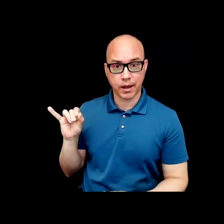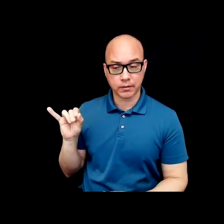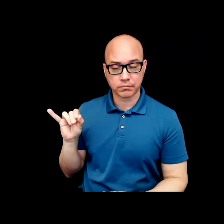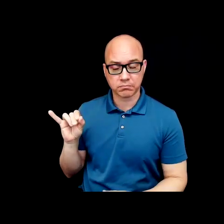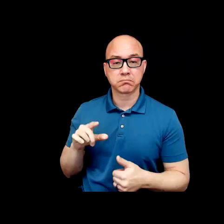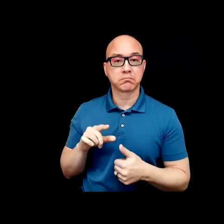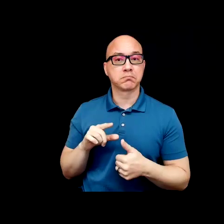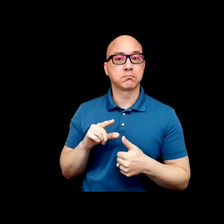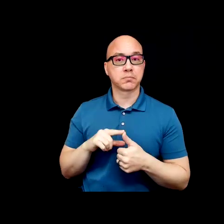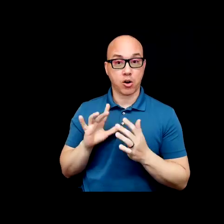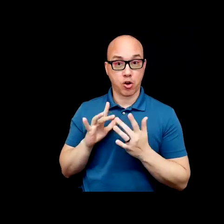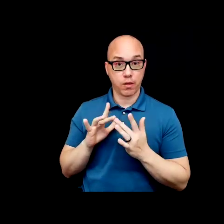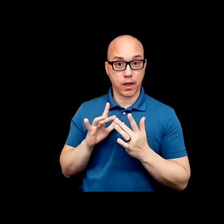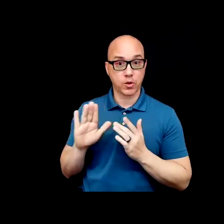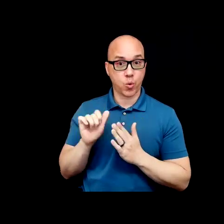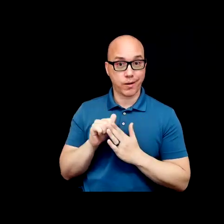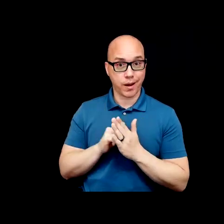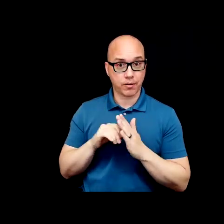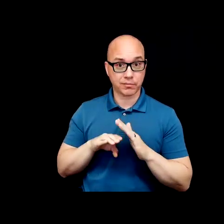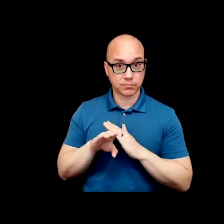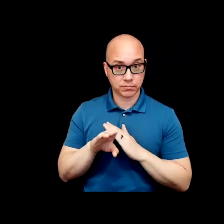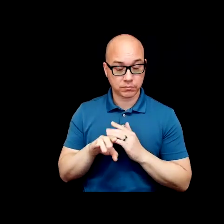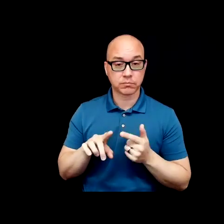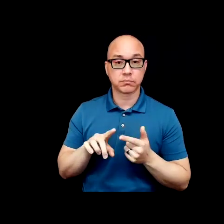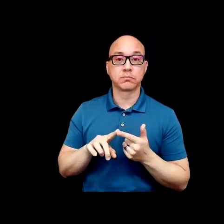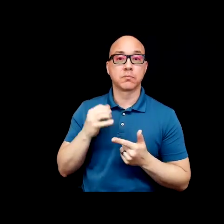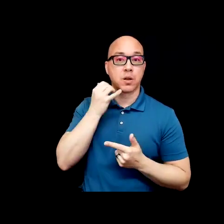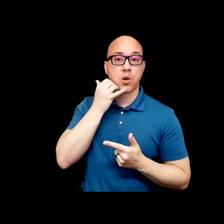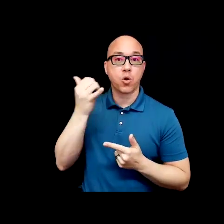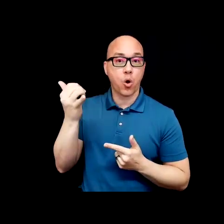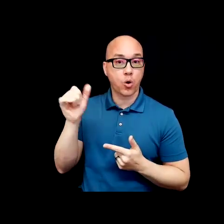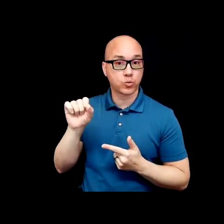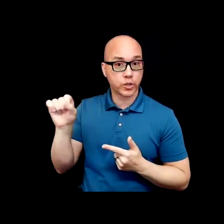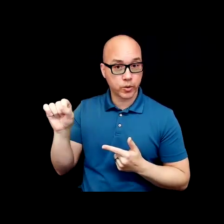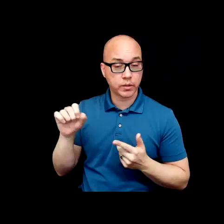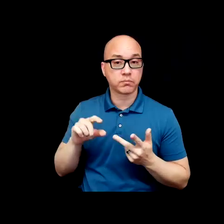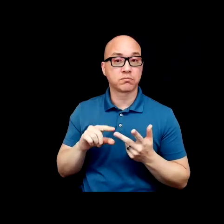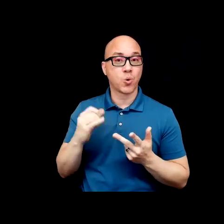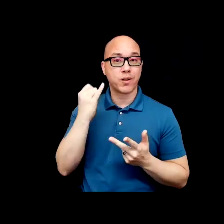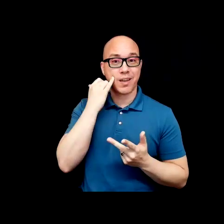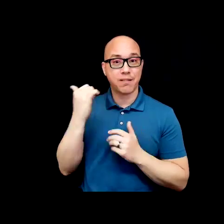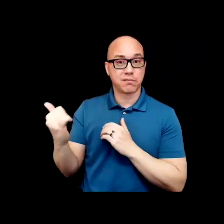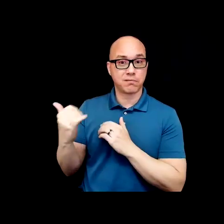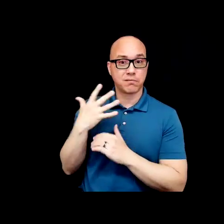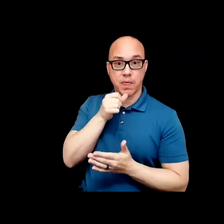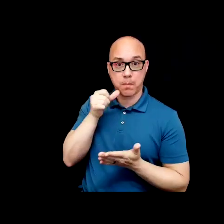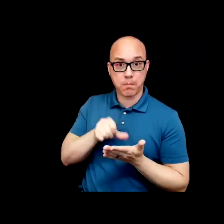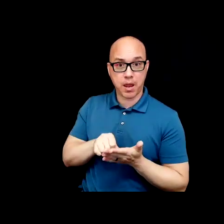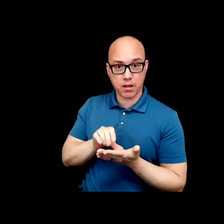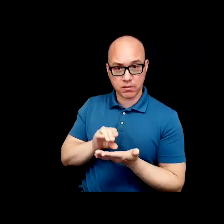Social Security or even look at recent letters from Social Security to see if they indicate which benefit the person has.